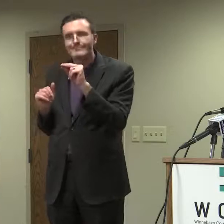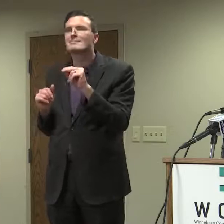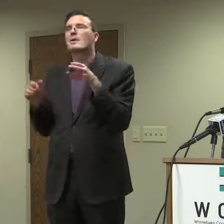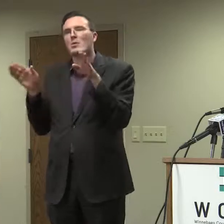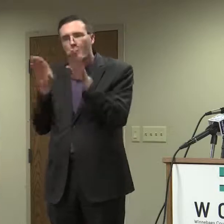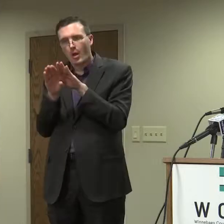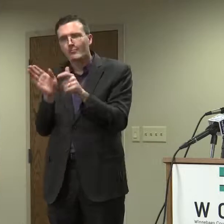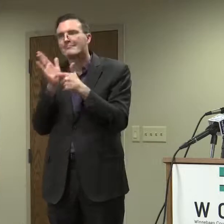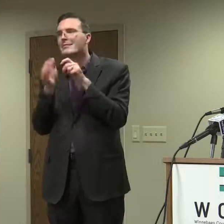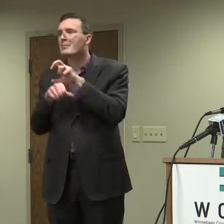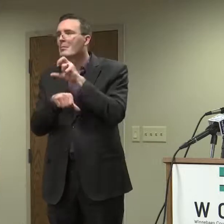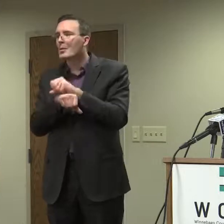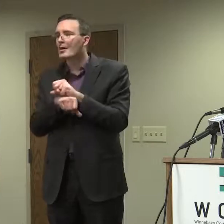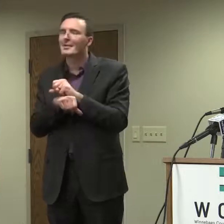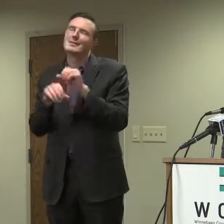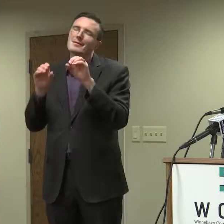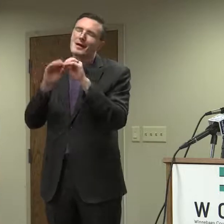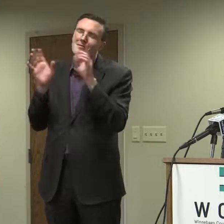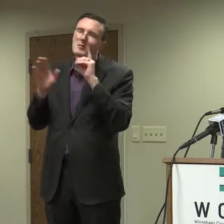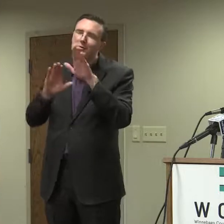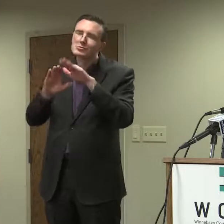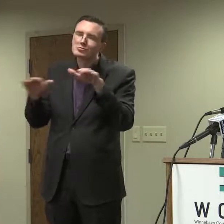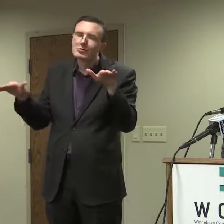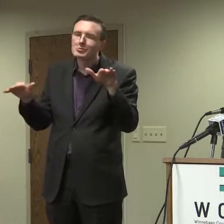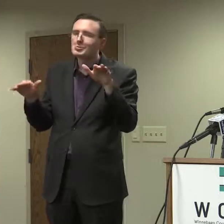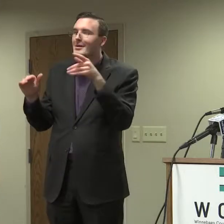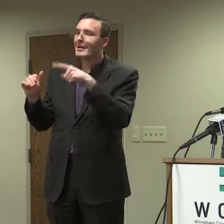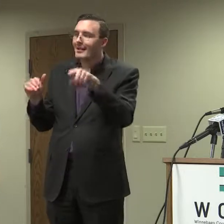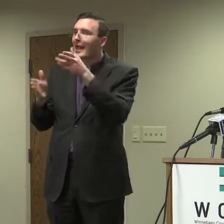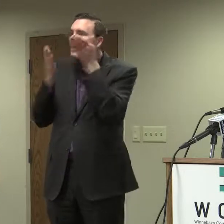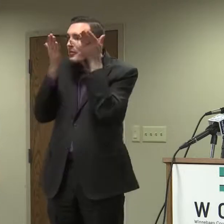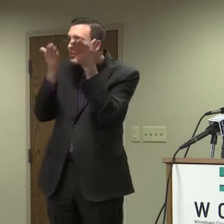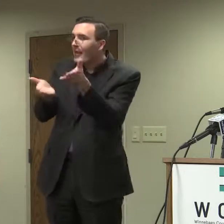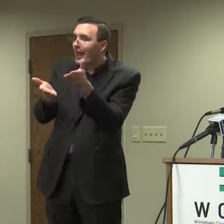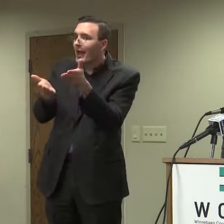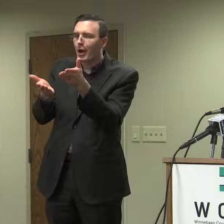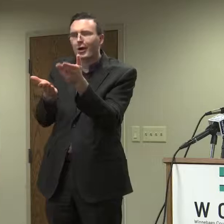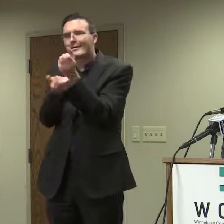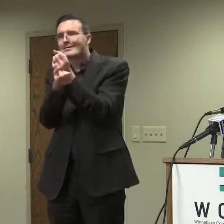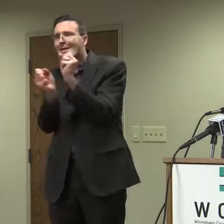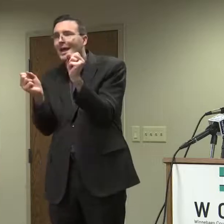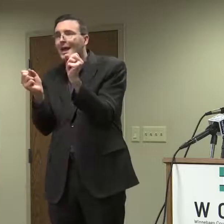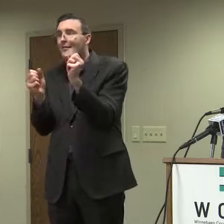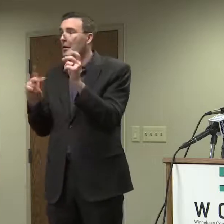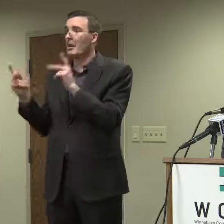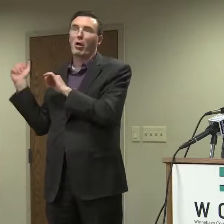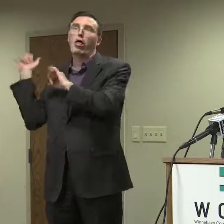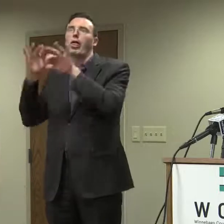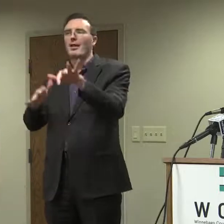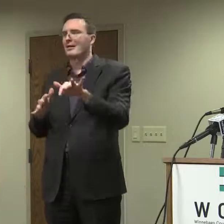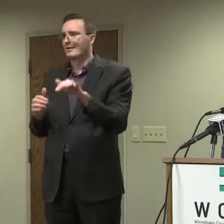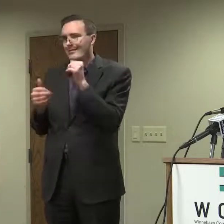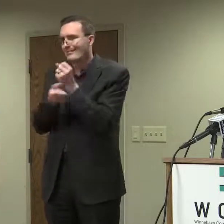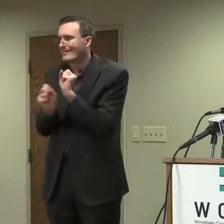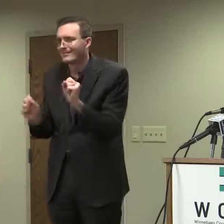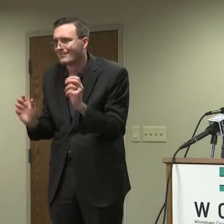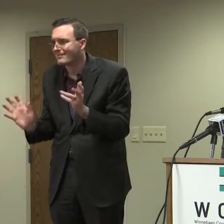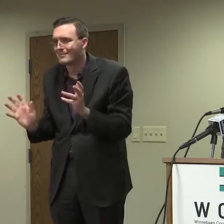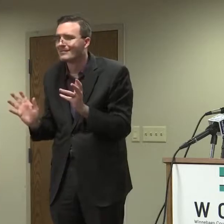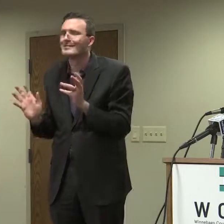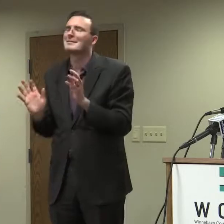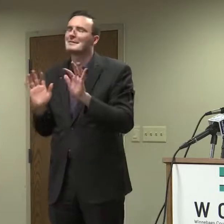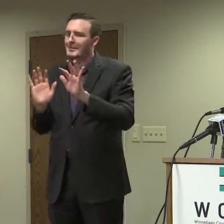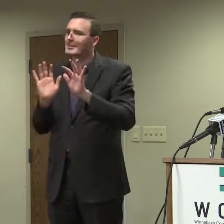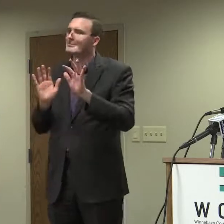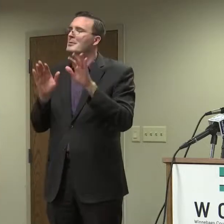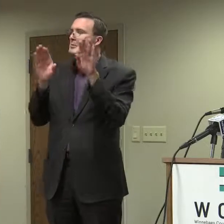closed, obviously, for the safety and security of the children who are in the in-person learning environments as well. And then we also have, we have